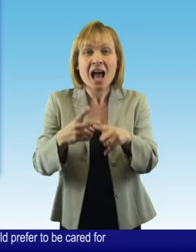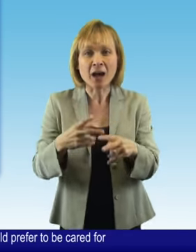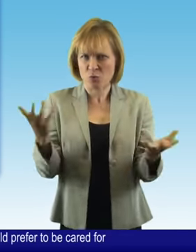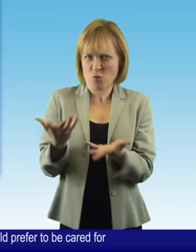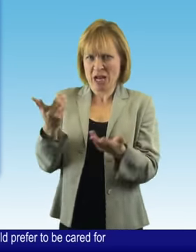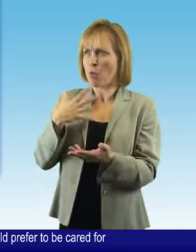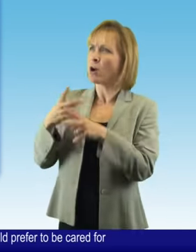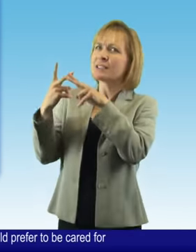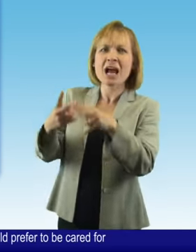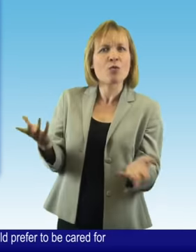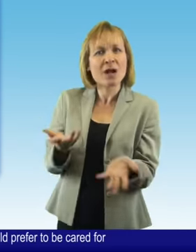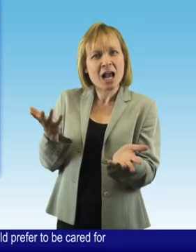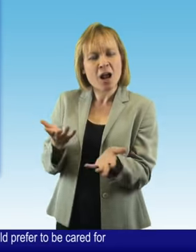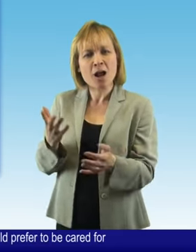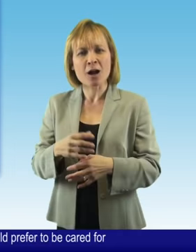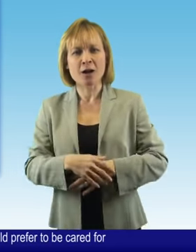where you would prefer to be cared for,